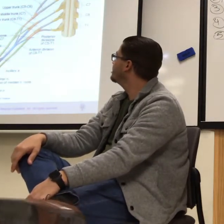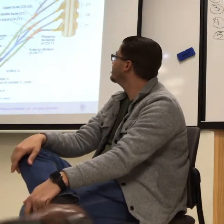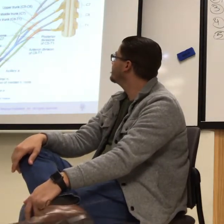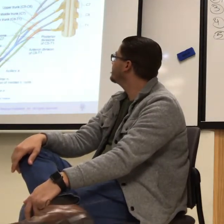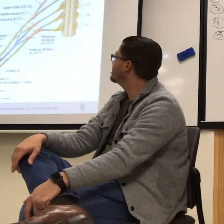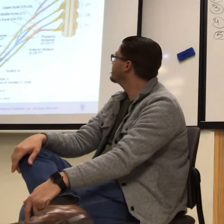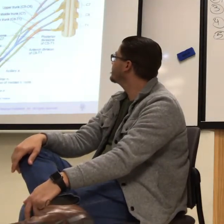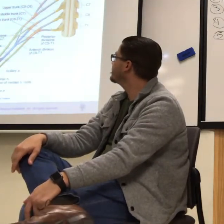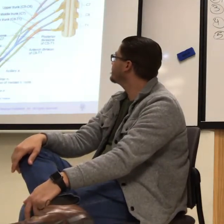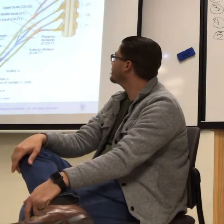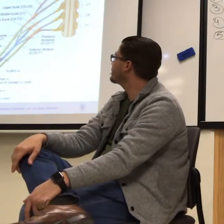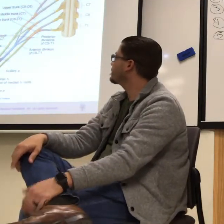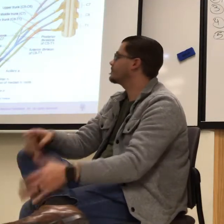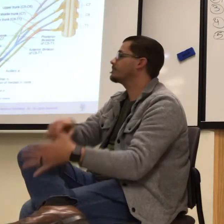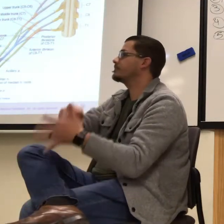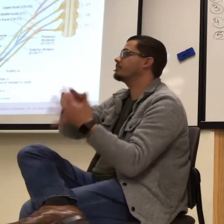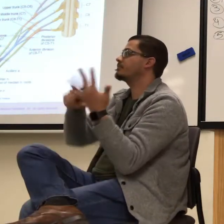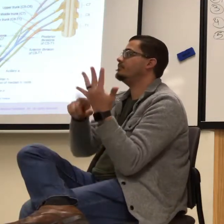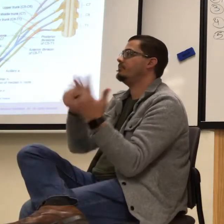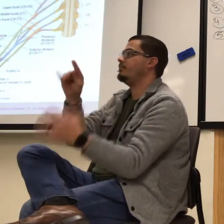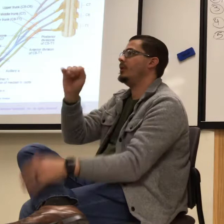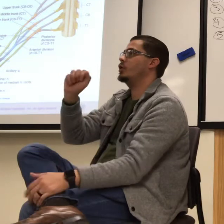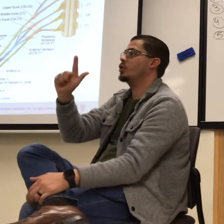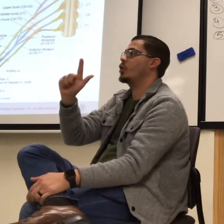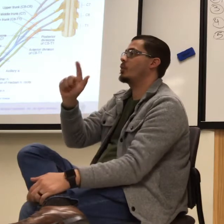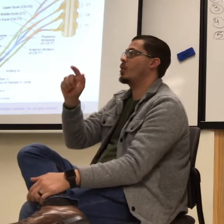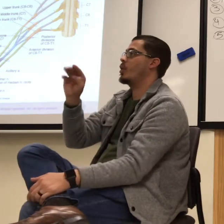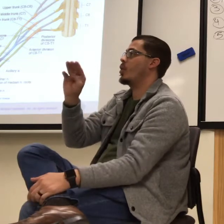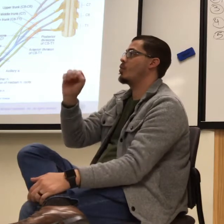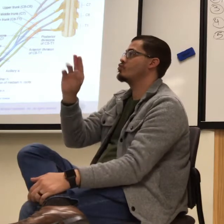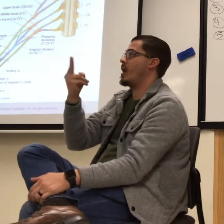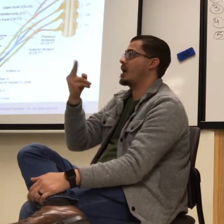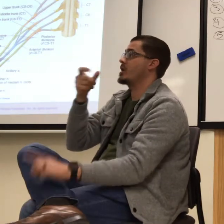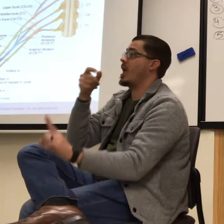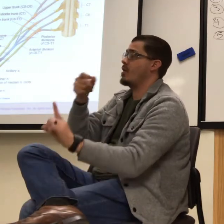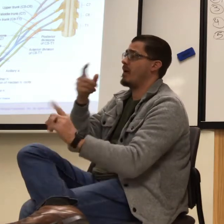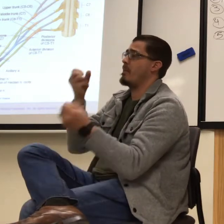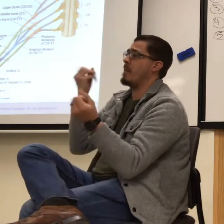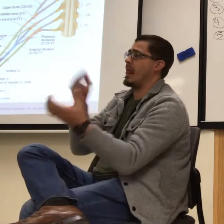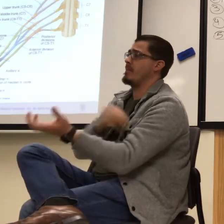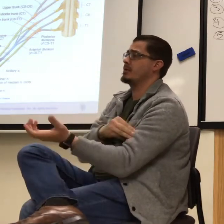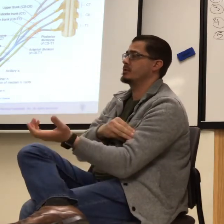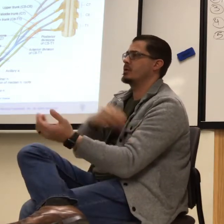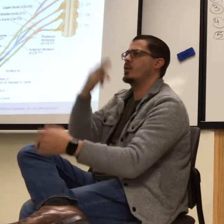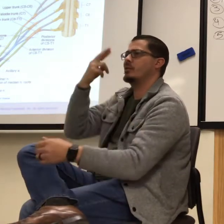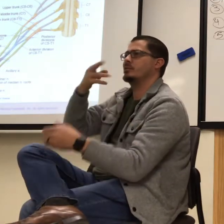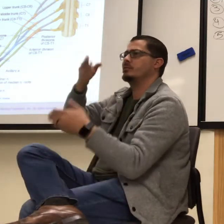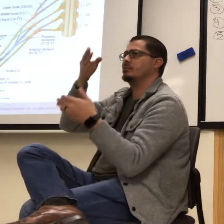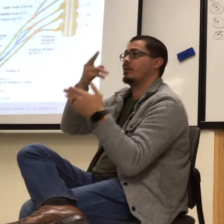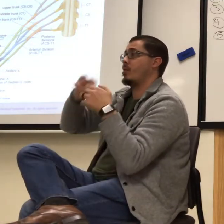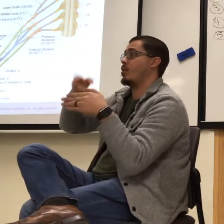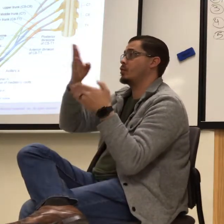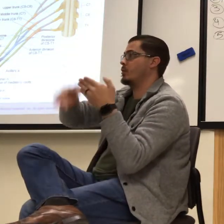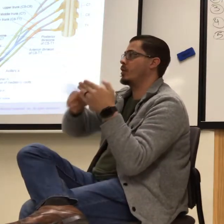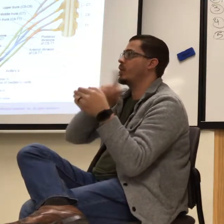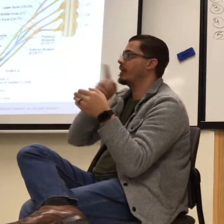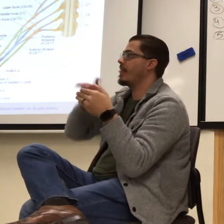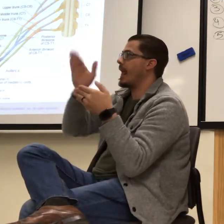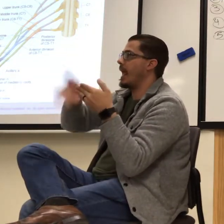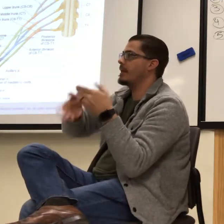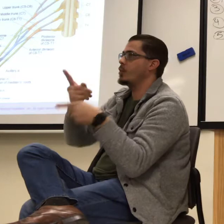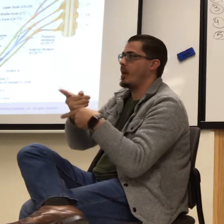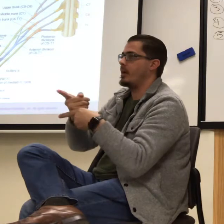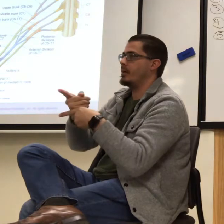So these five terminal branches innervate many. So the reason why they're called terminal is because, well, pretty much they're at the end,